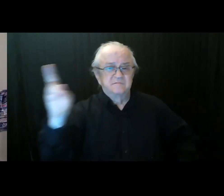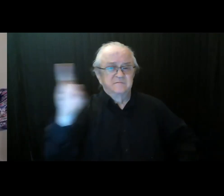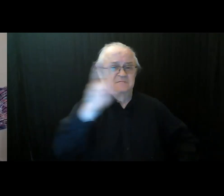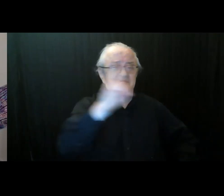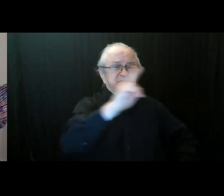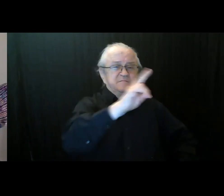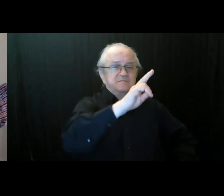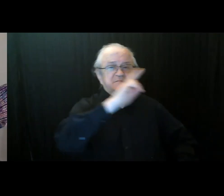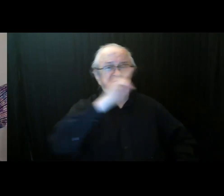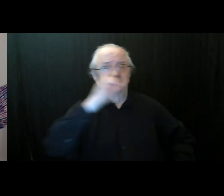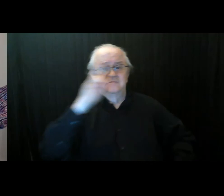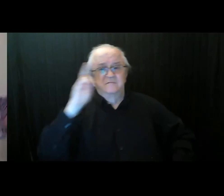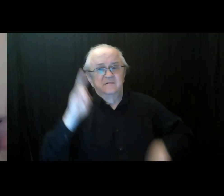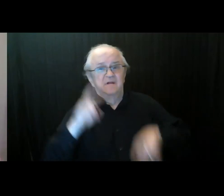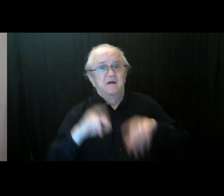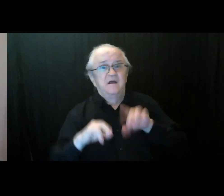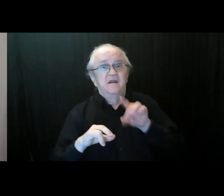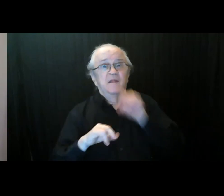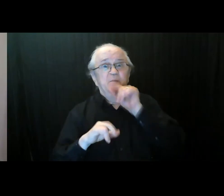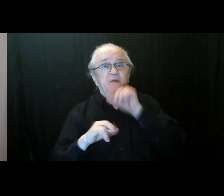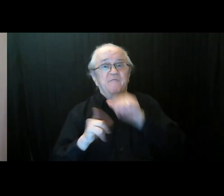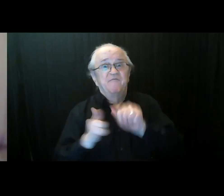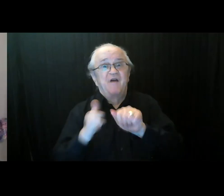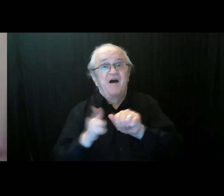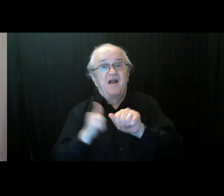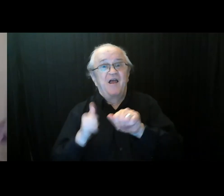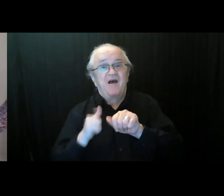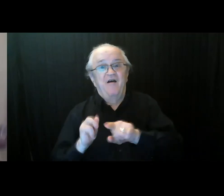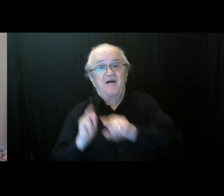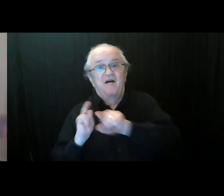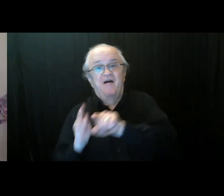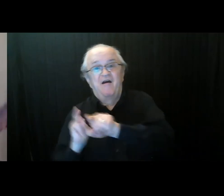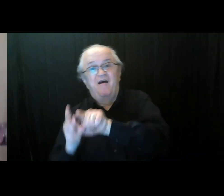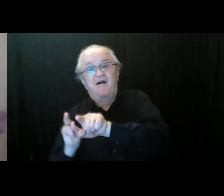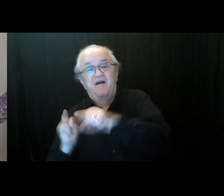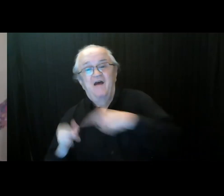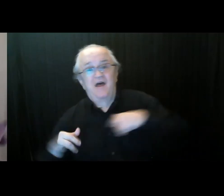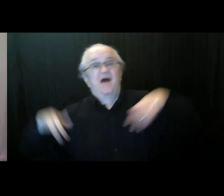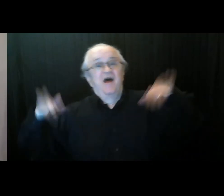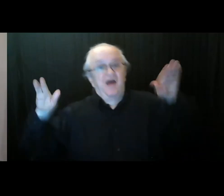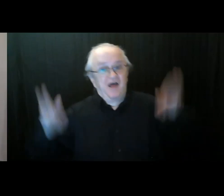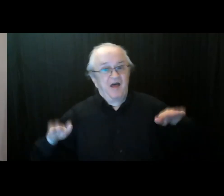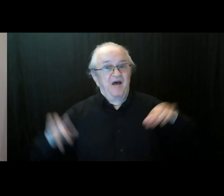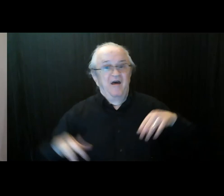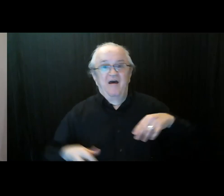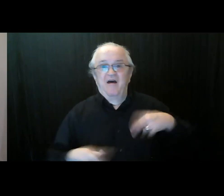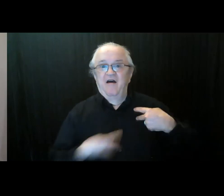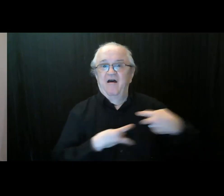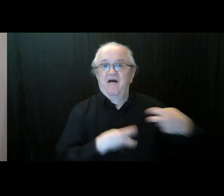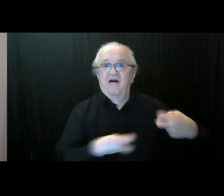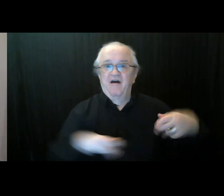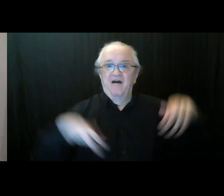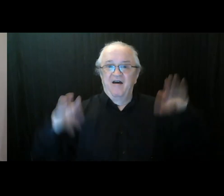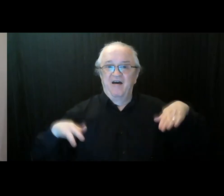And Dickie Peep began to circle the yard behind me. I flapped my wings. He flapped his wing, but he did not